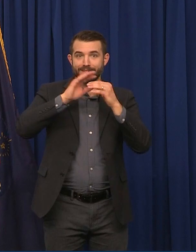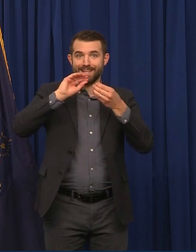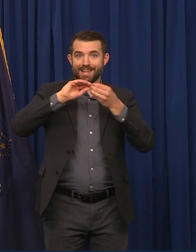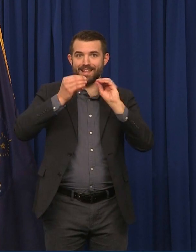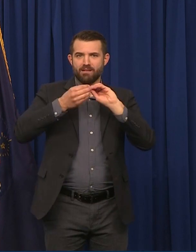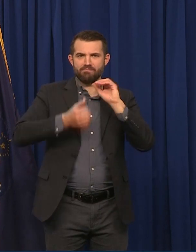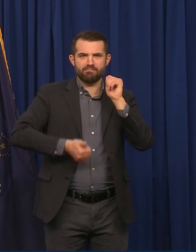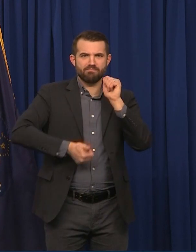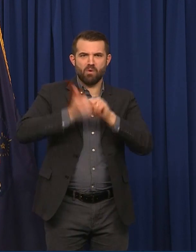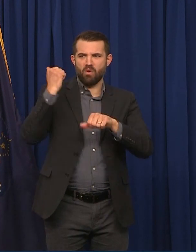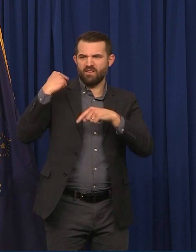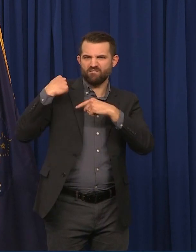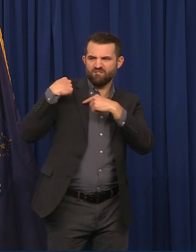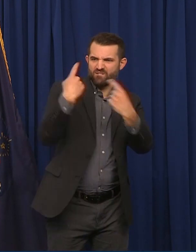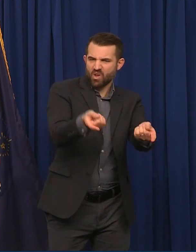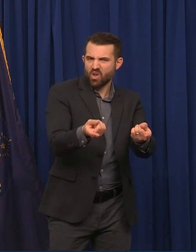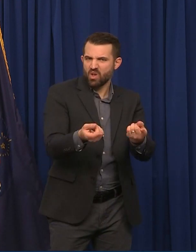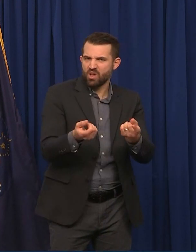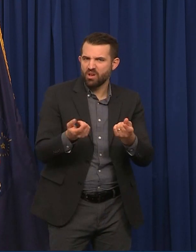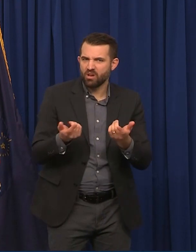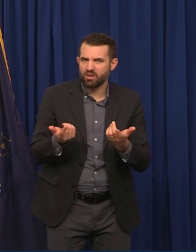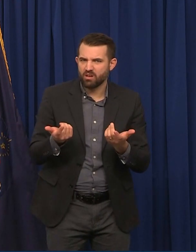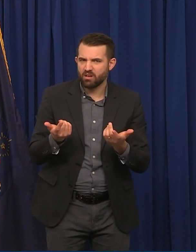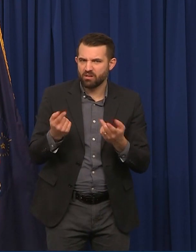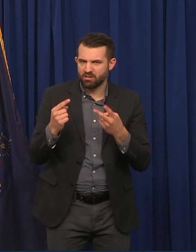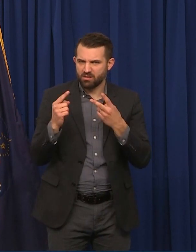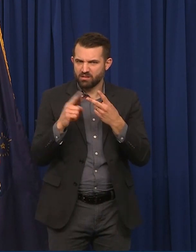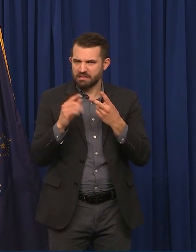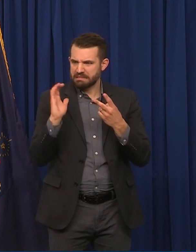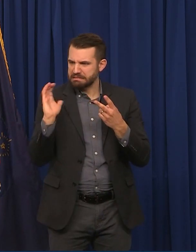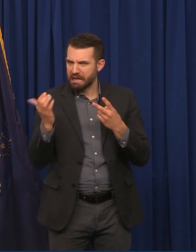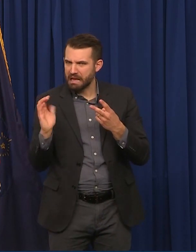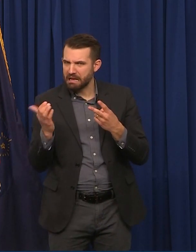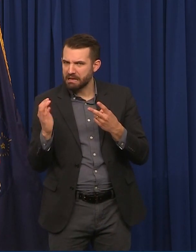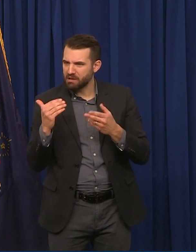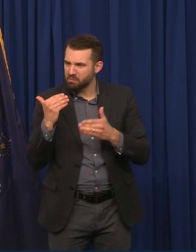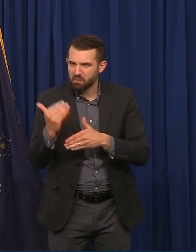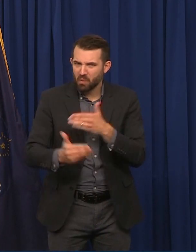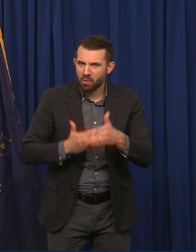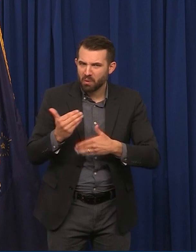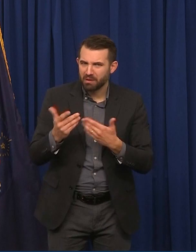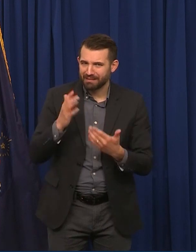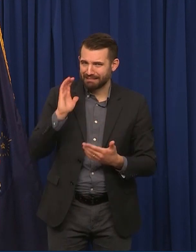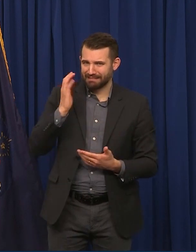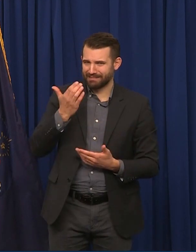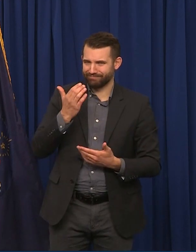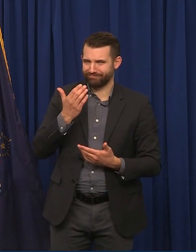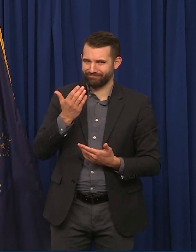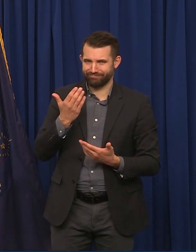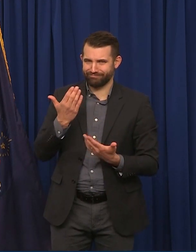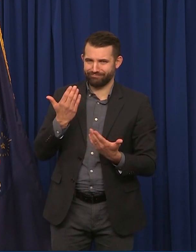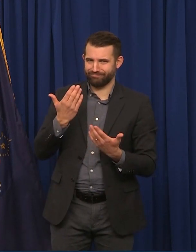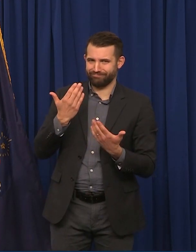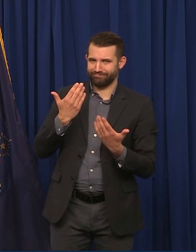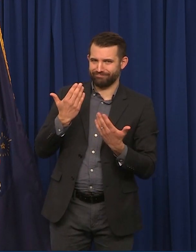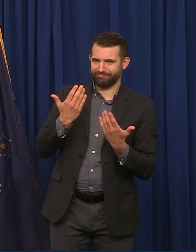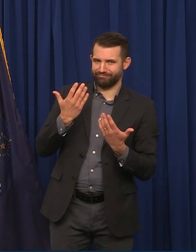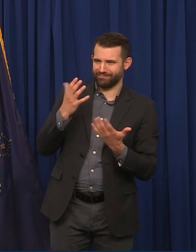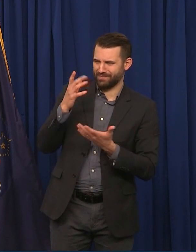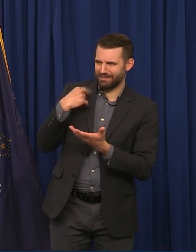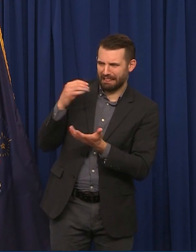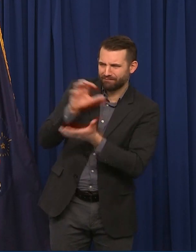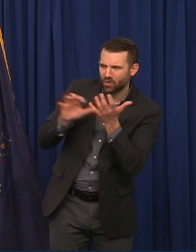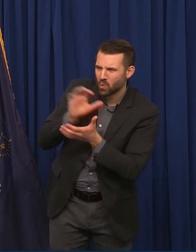number, do you feel like we are making progress? Good. So, Don, let me answer your first question about the masks.